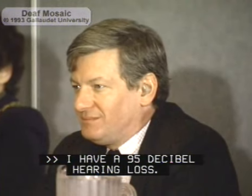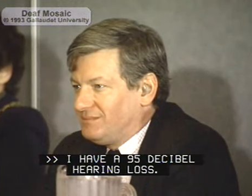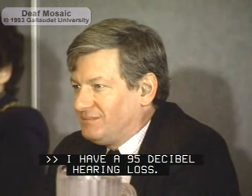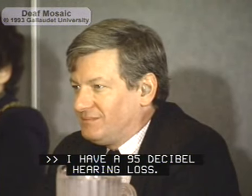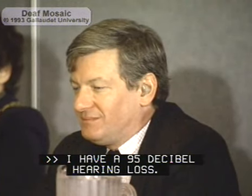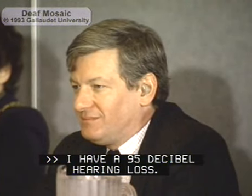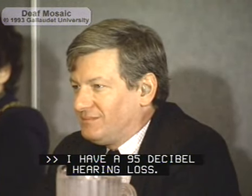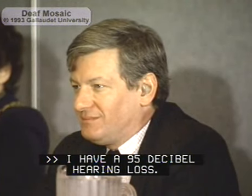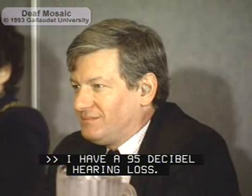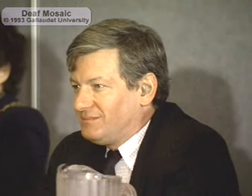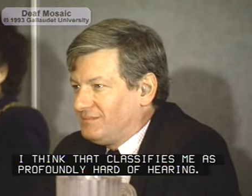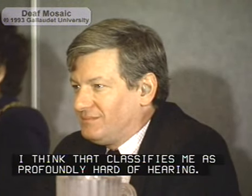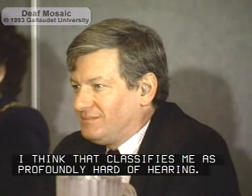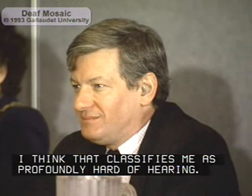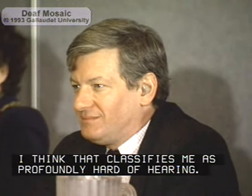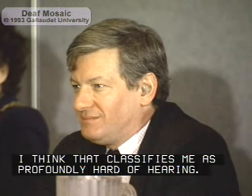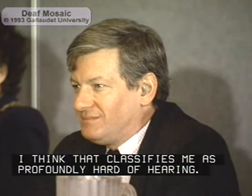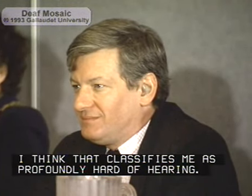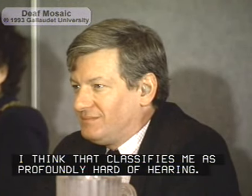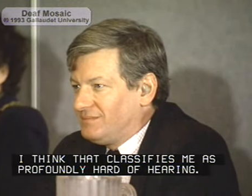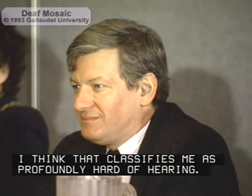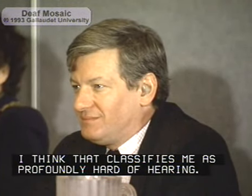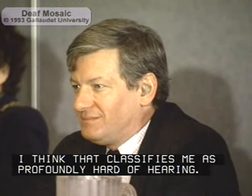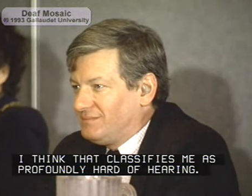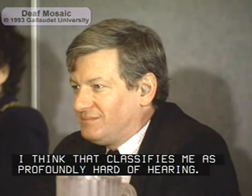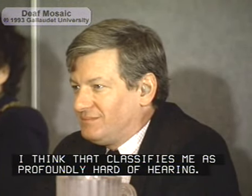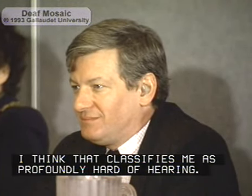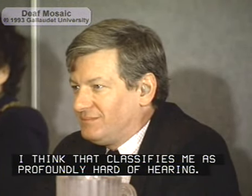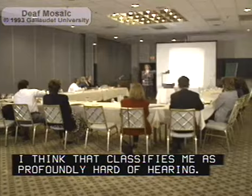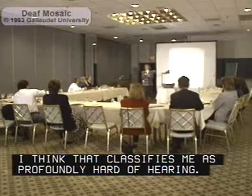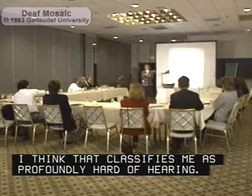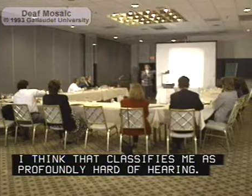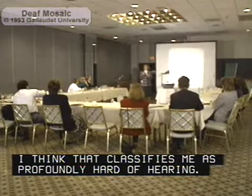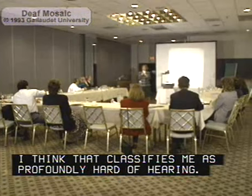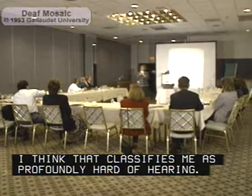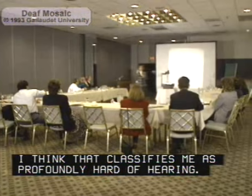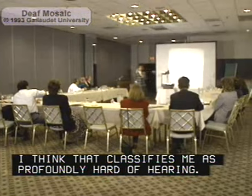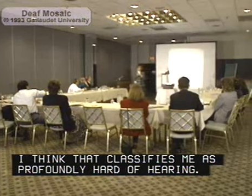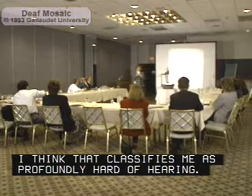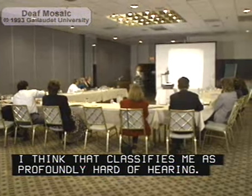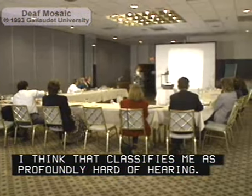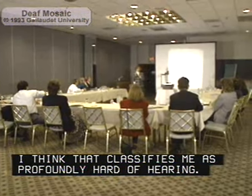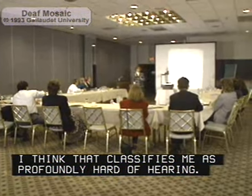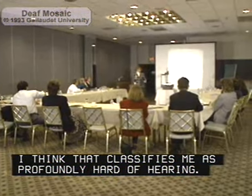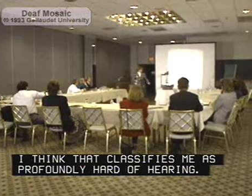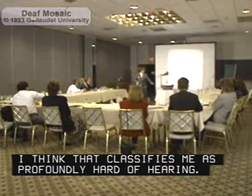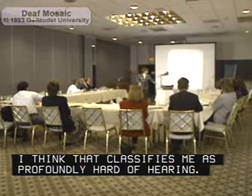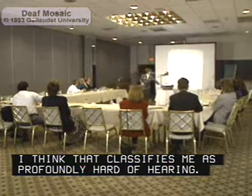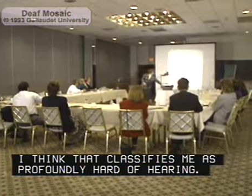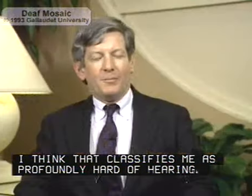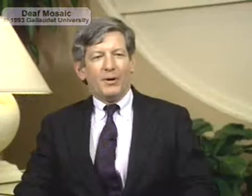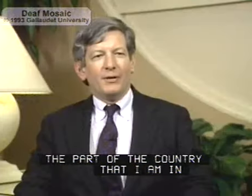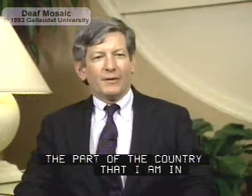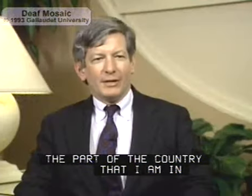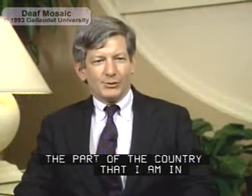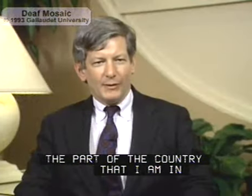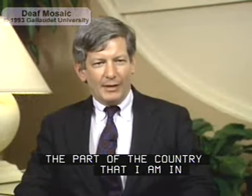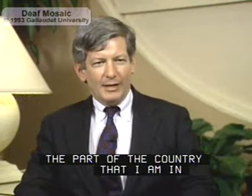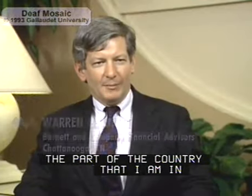hearing loss. I think that classifies me as profoundly hard of hearing. part of the country that I am in